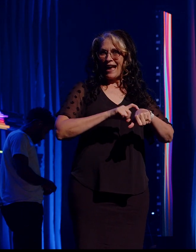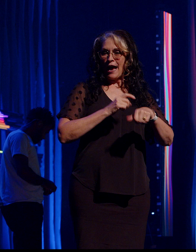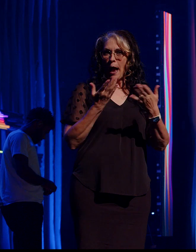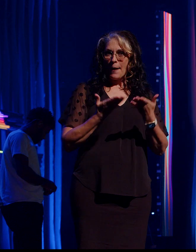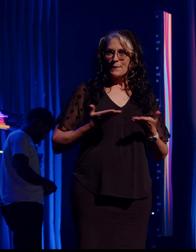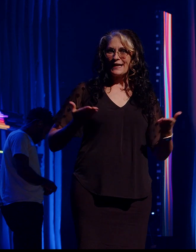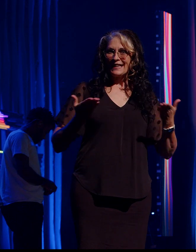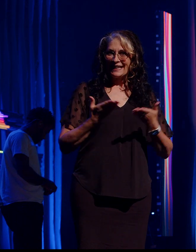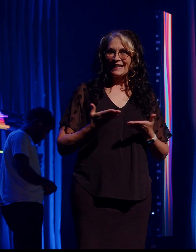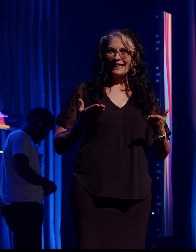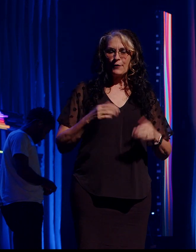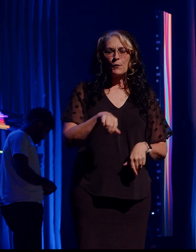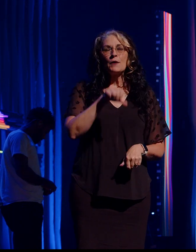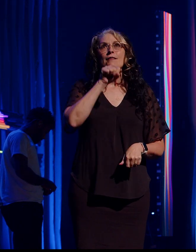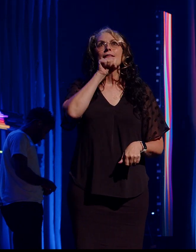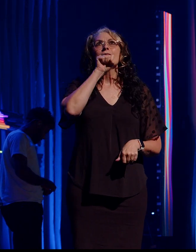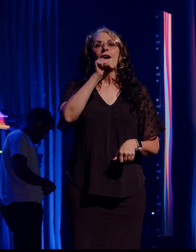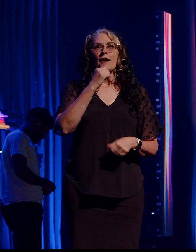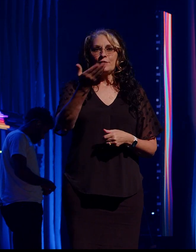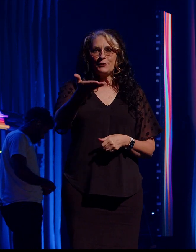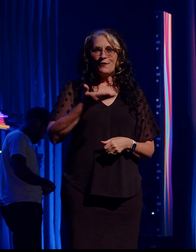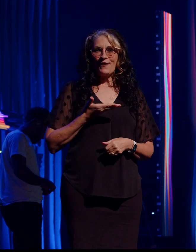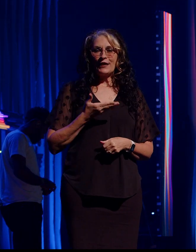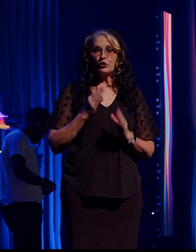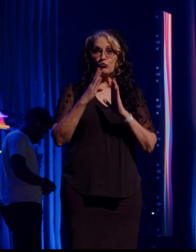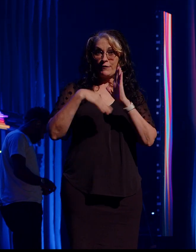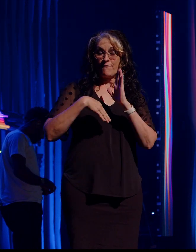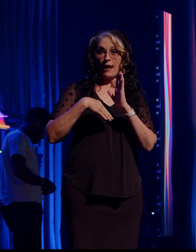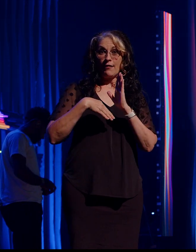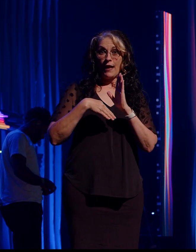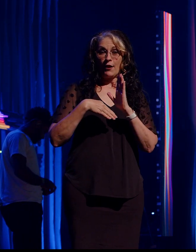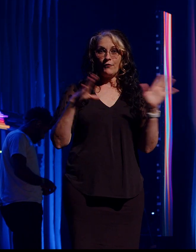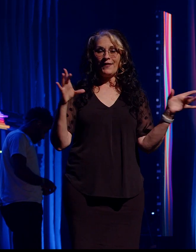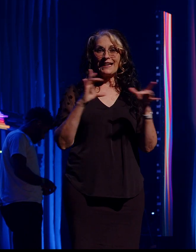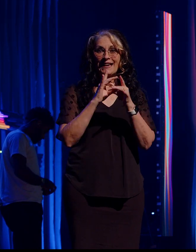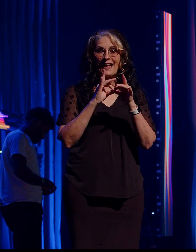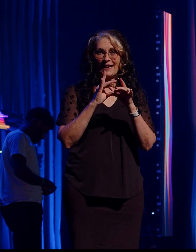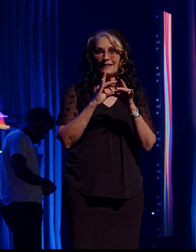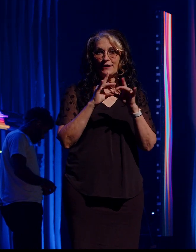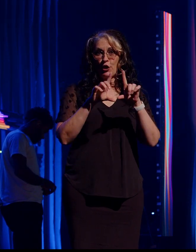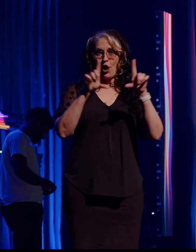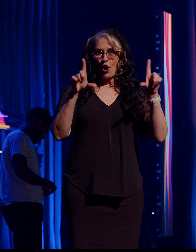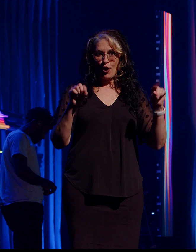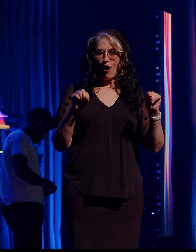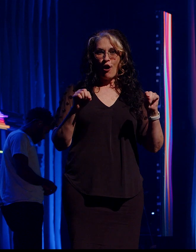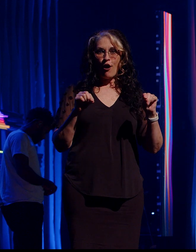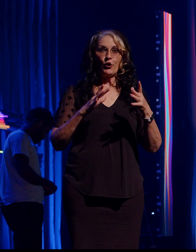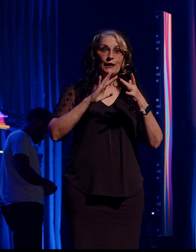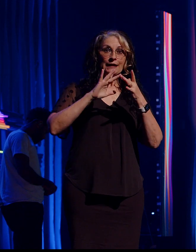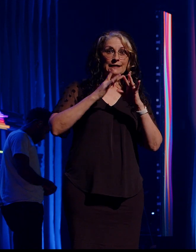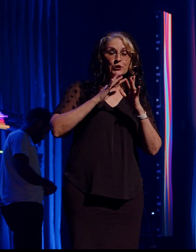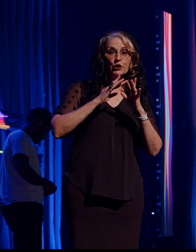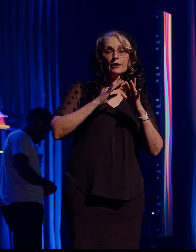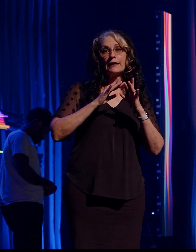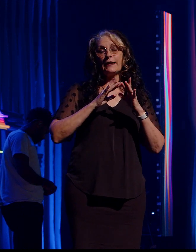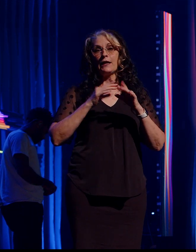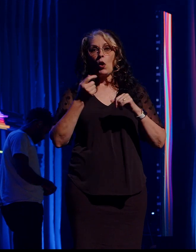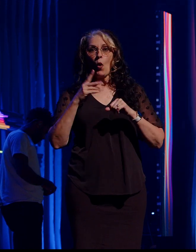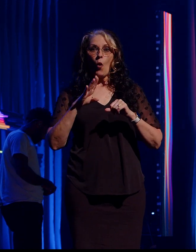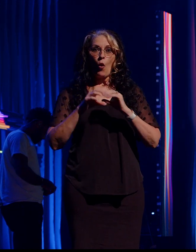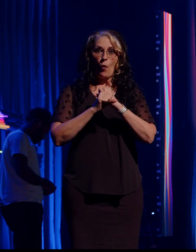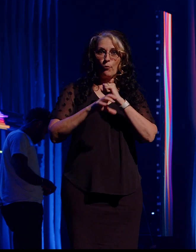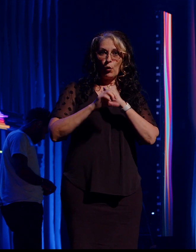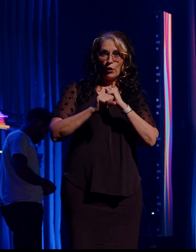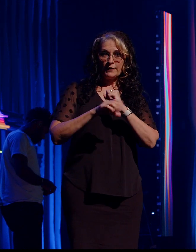time here, we would love to just invite you to fill out the Connect card that we have either digitally, online, or in